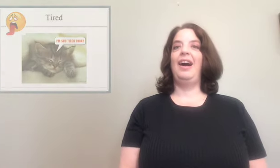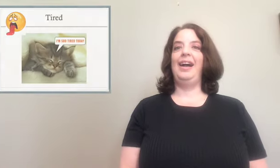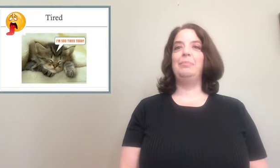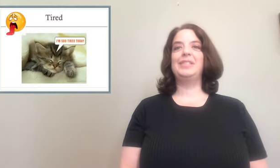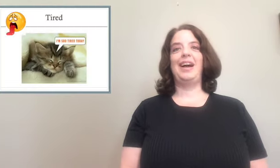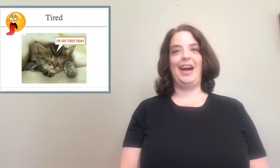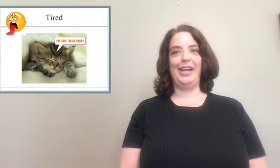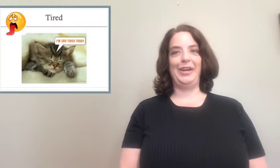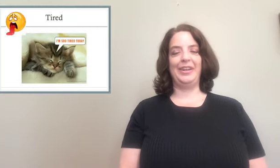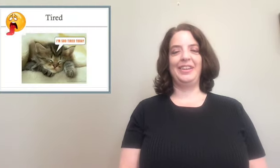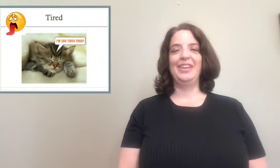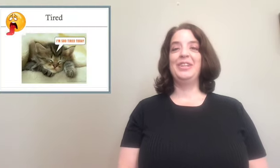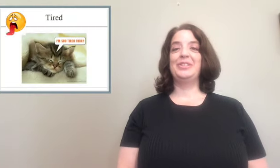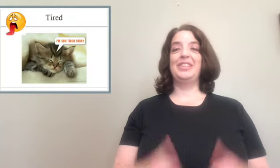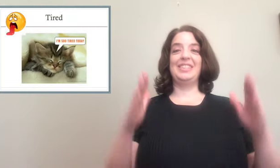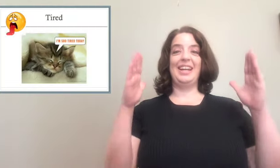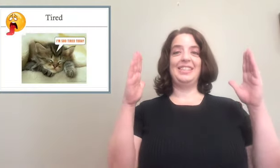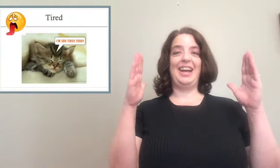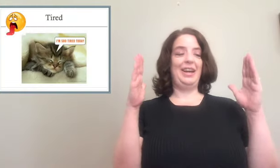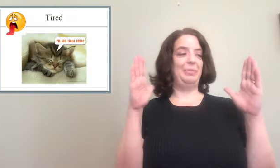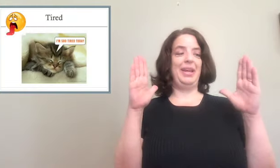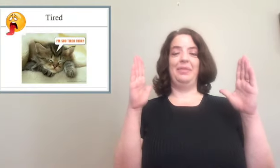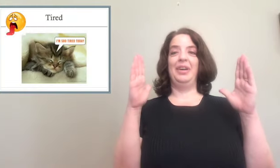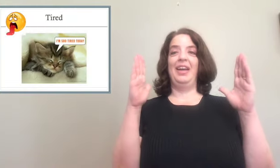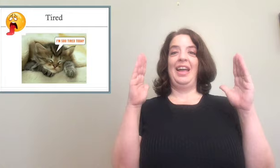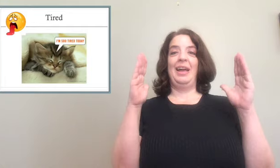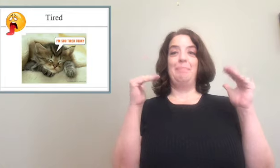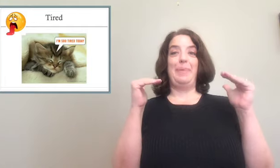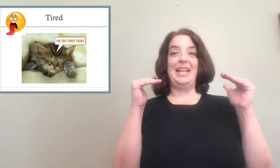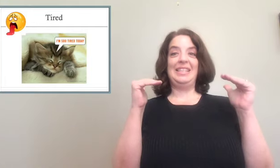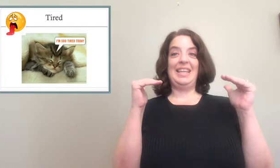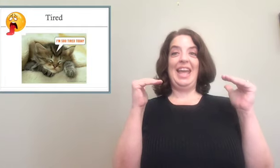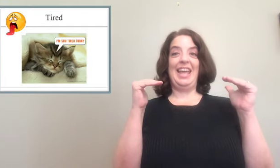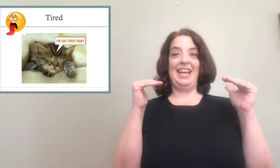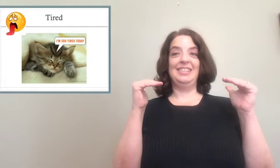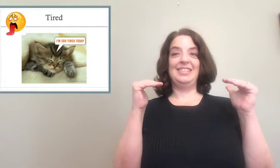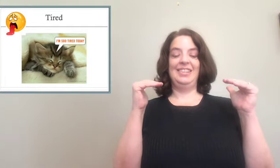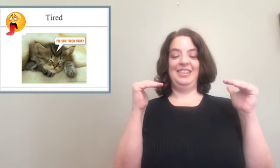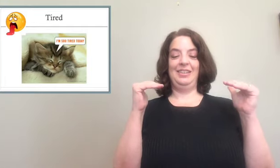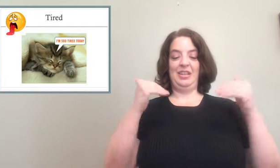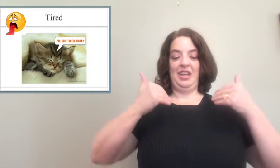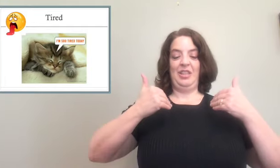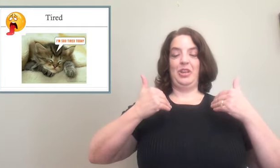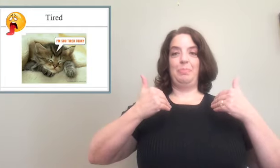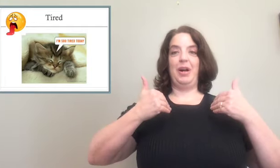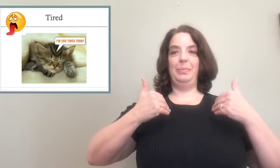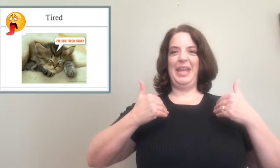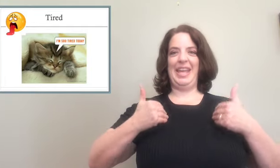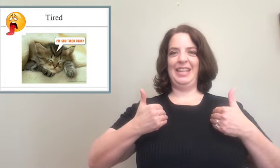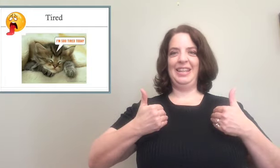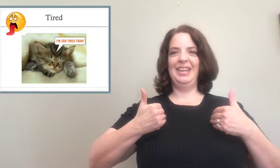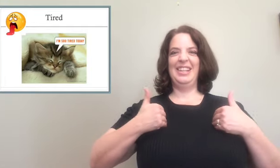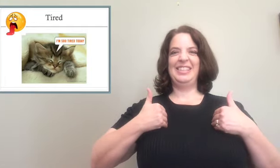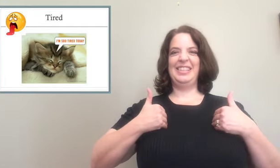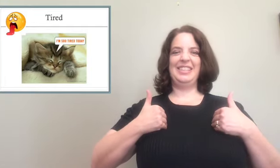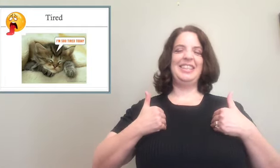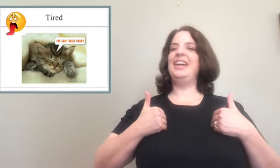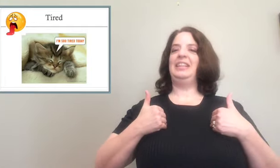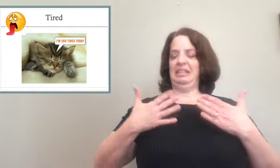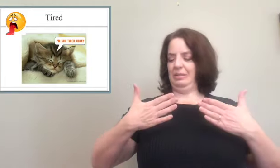I'm tired. So the sign tired, we have bent hands that are palm in. See, this sign, sometimes